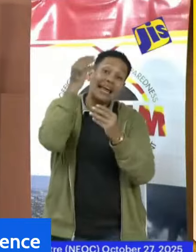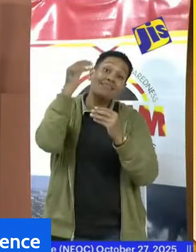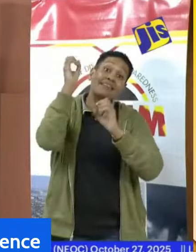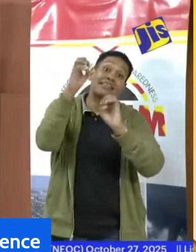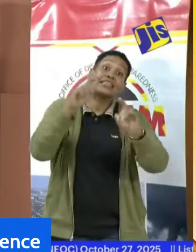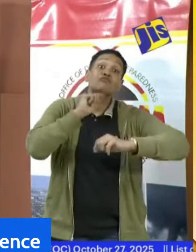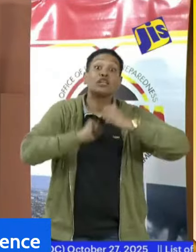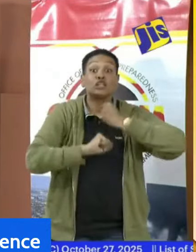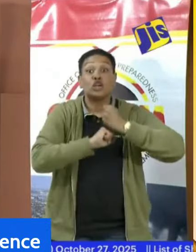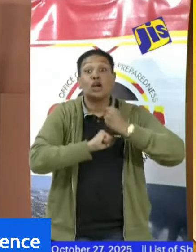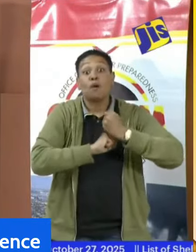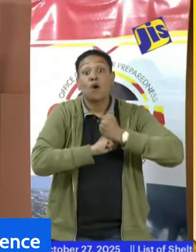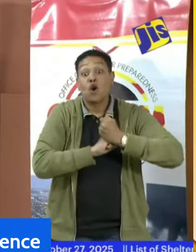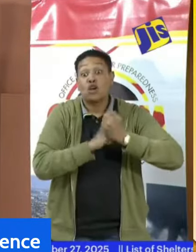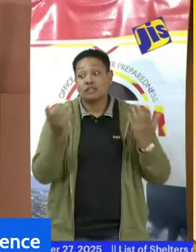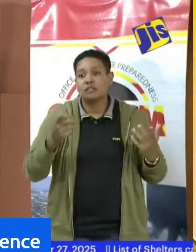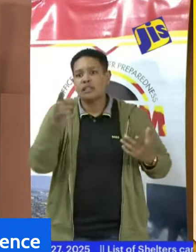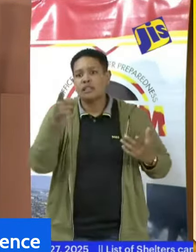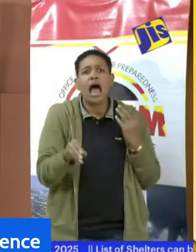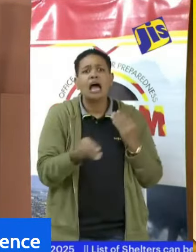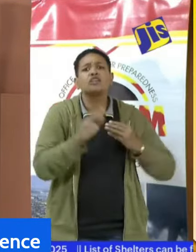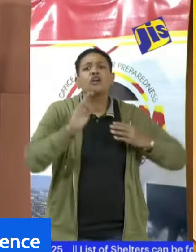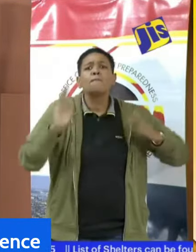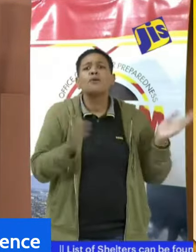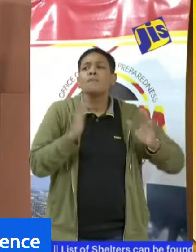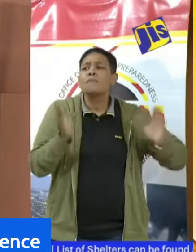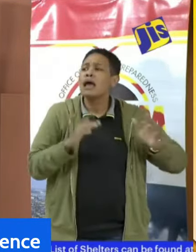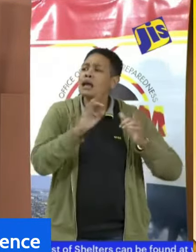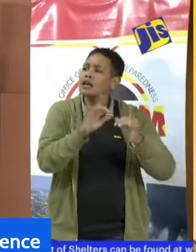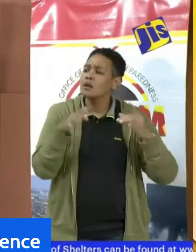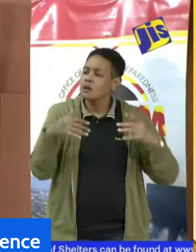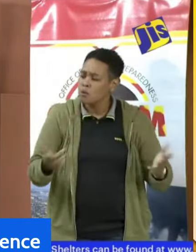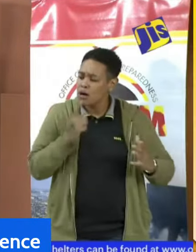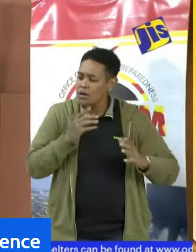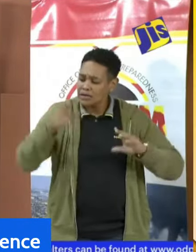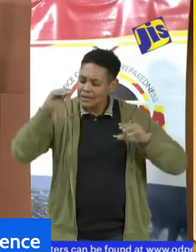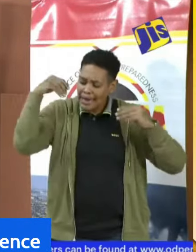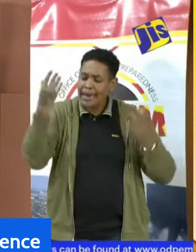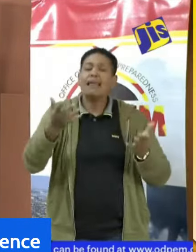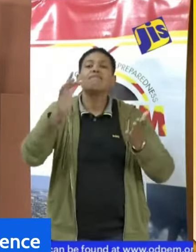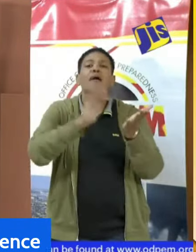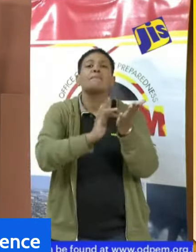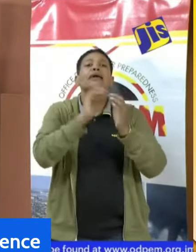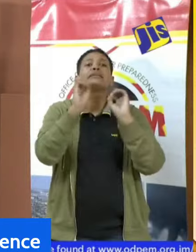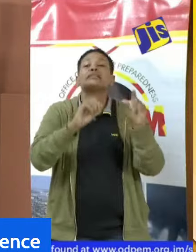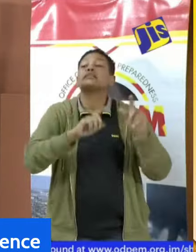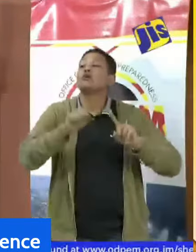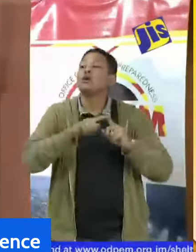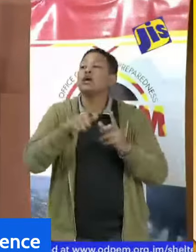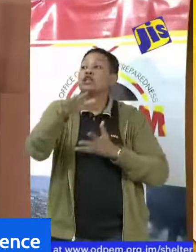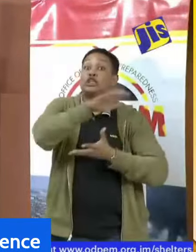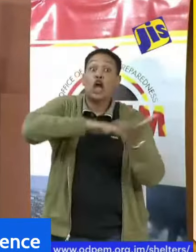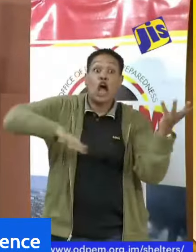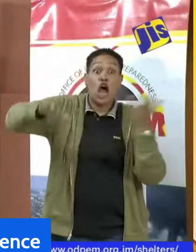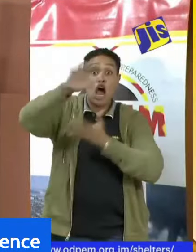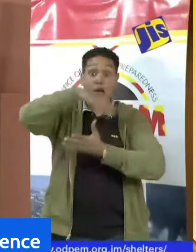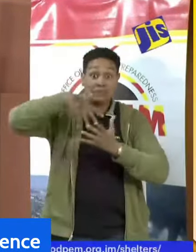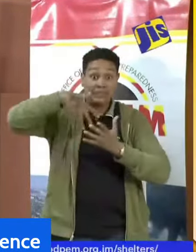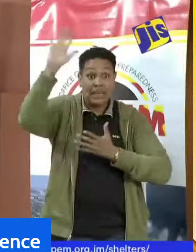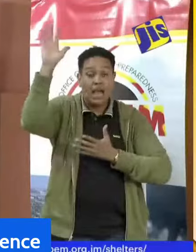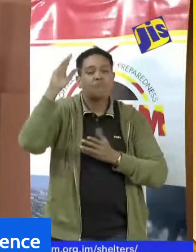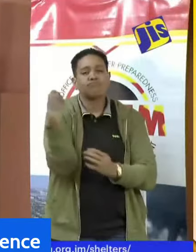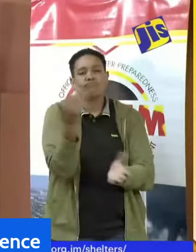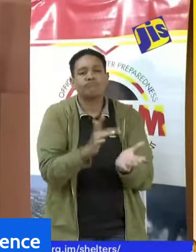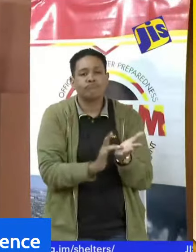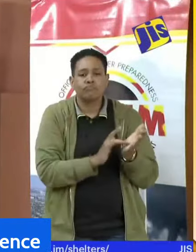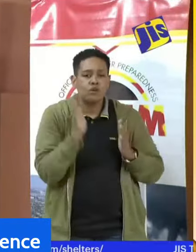and support. They're also prepared to deliver medication once the storm would have passed. And